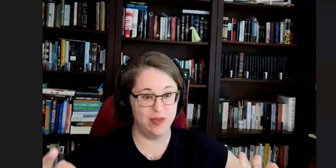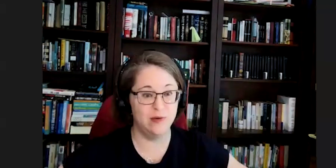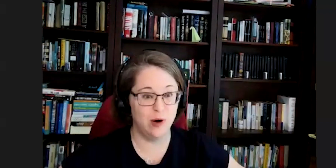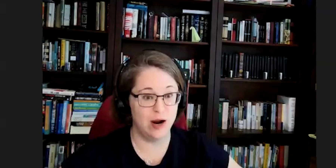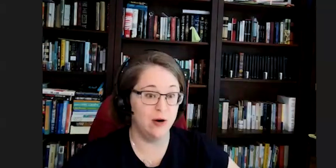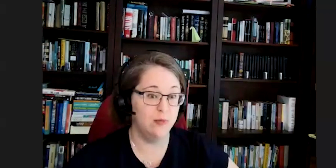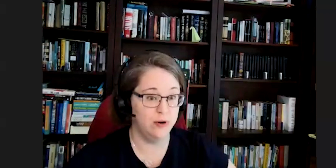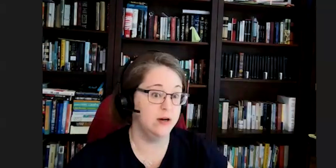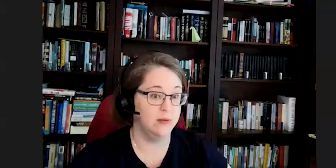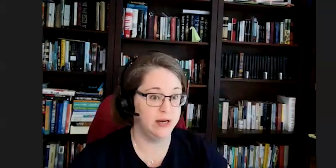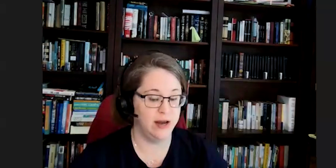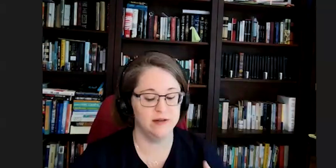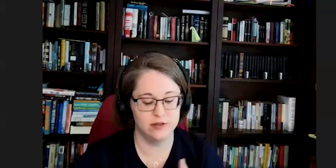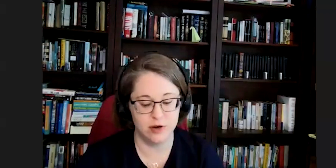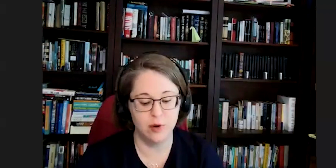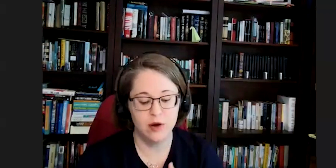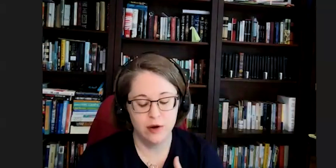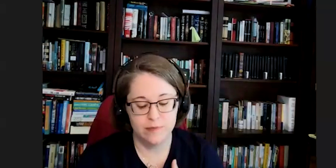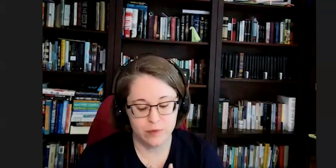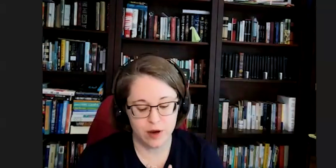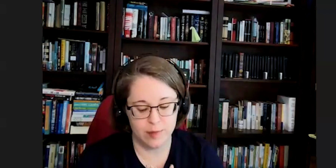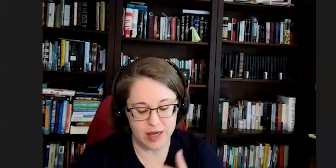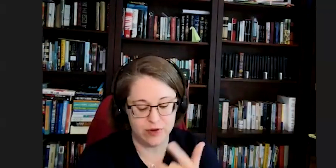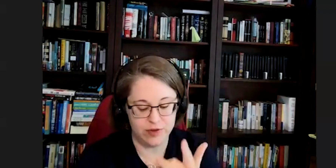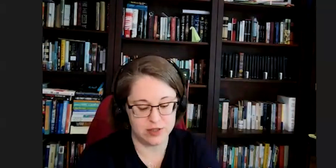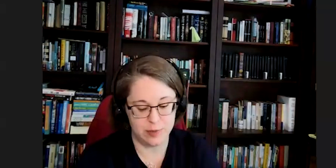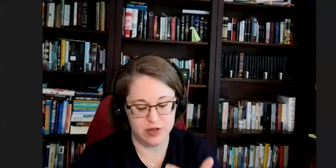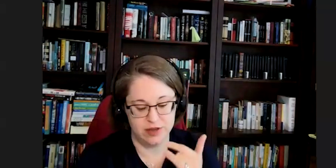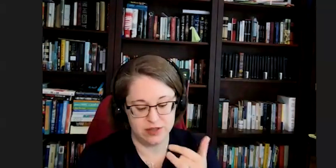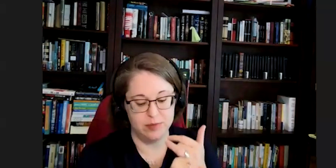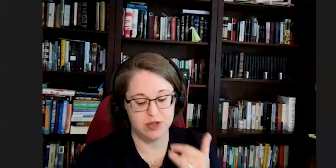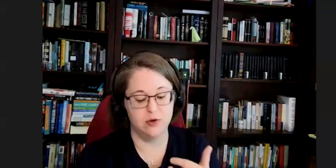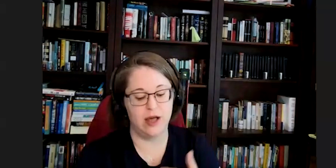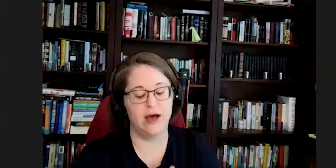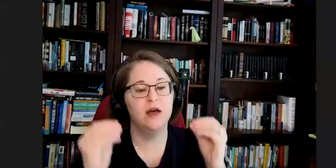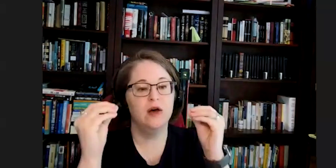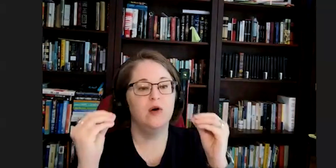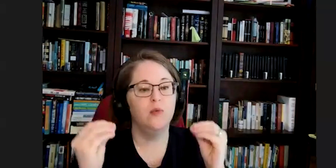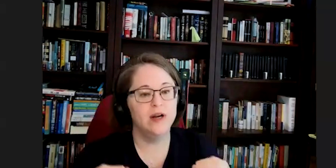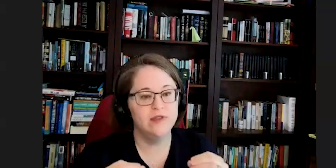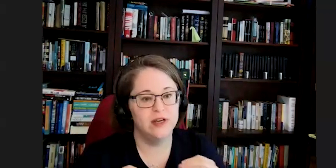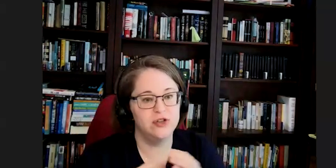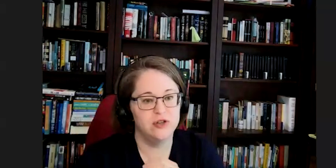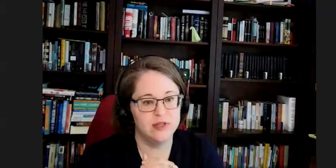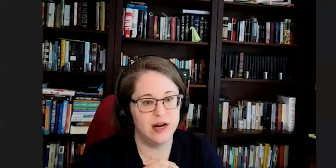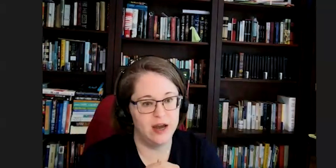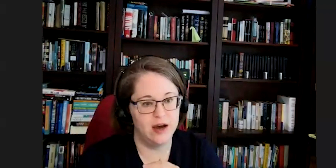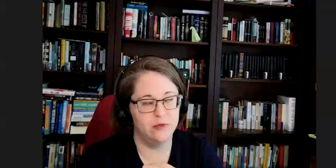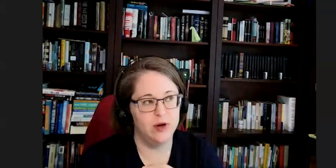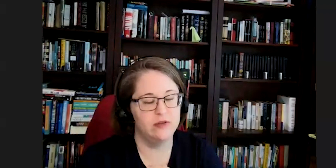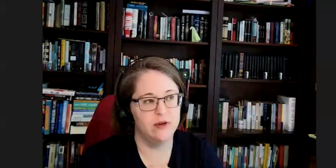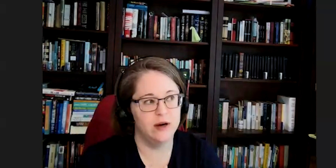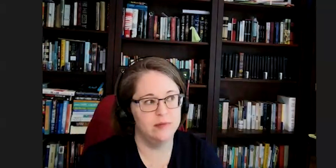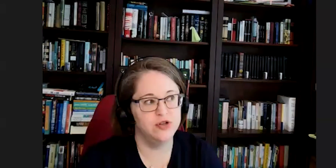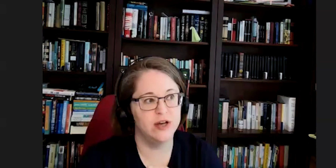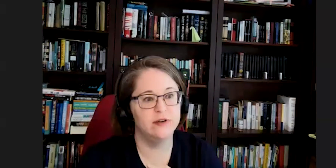about, I think, where I hope we're going next. So, and dVivienne spoke to this, and I'm so glad. One of the issues that I